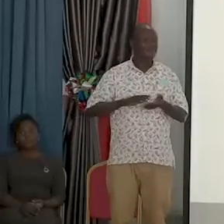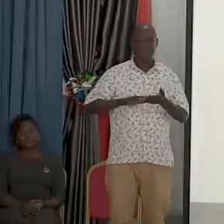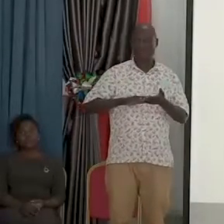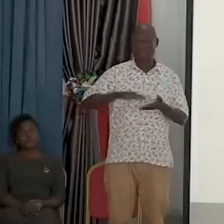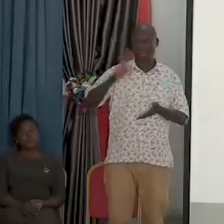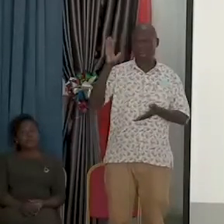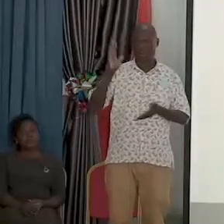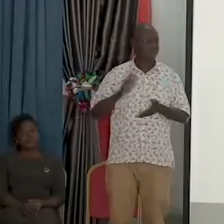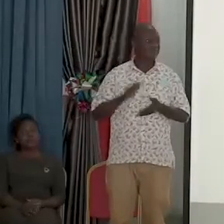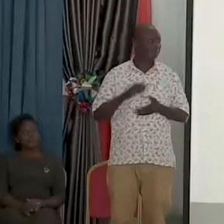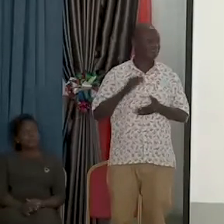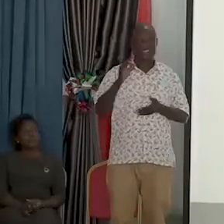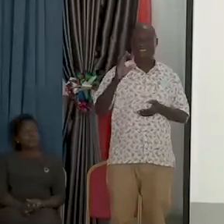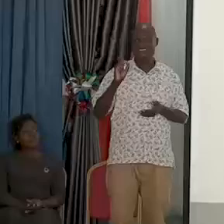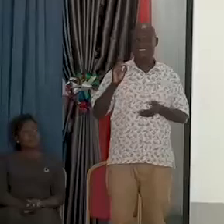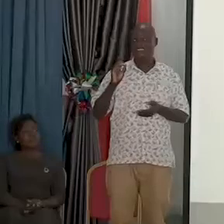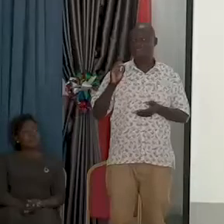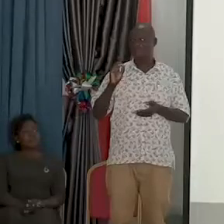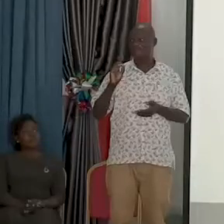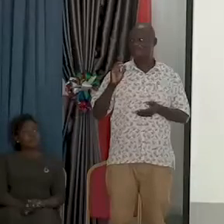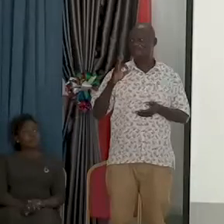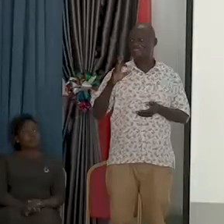20, 30 people,